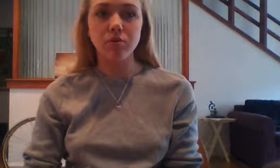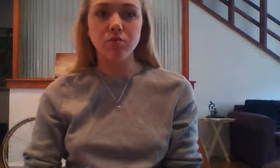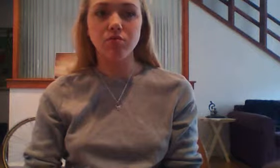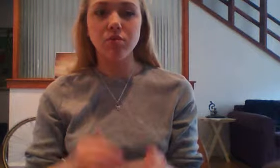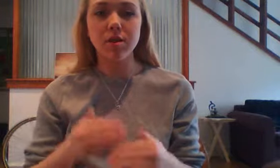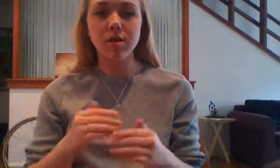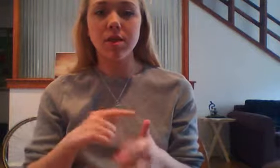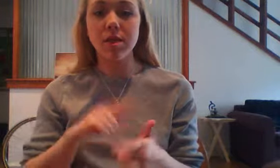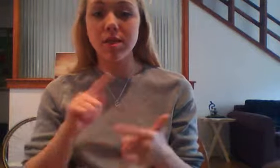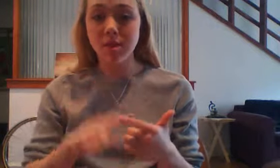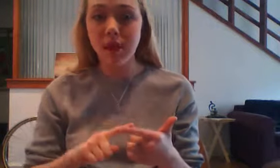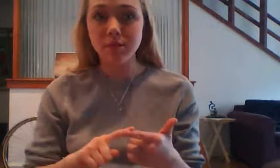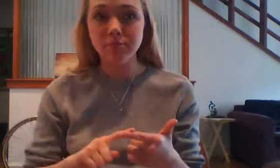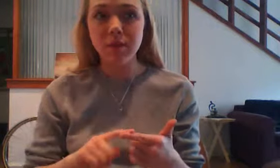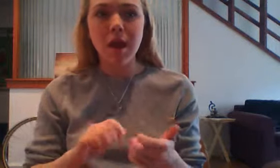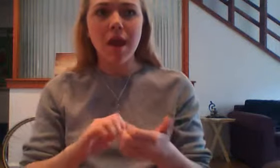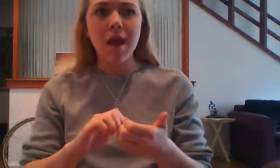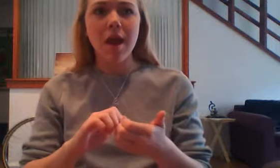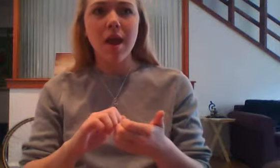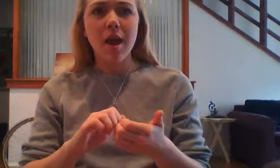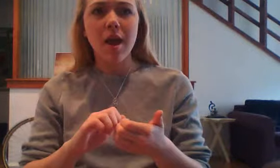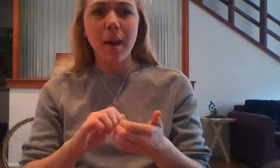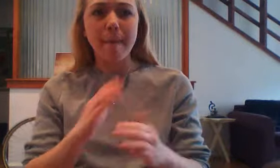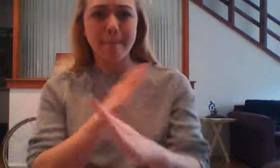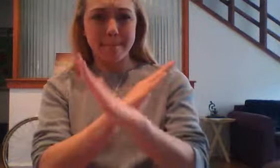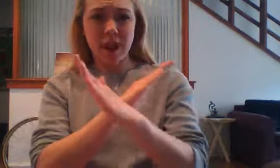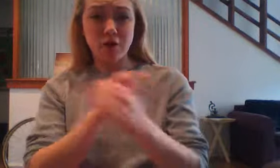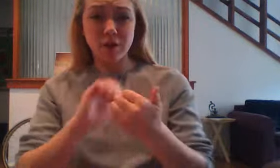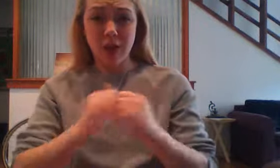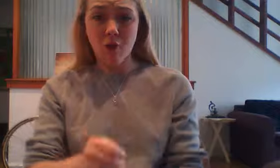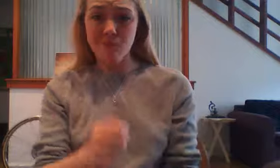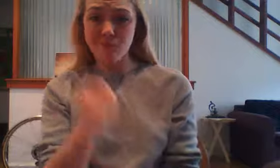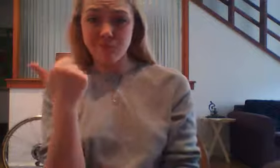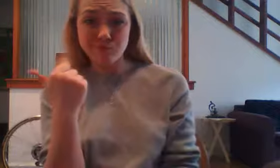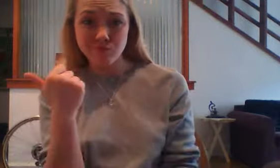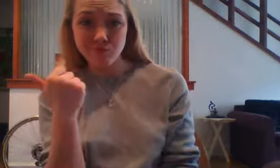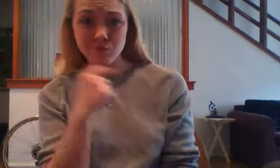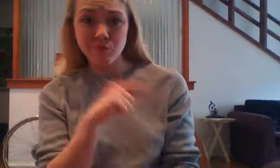There are a couple of ways to remove barriers. One is in design,